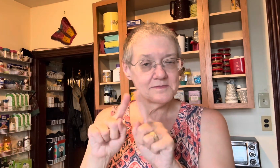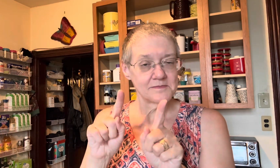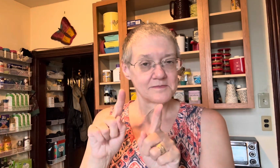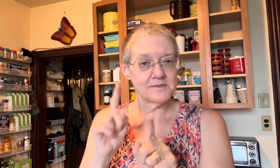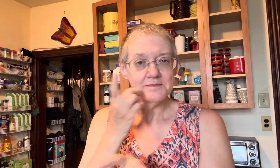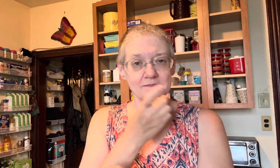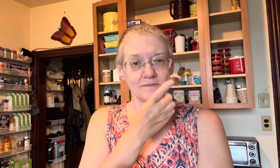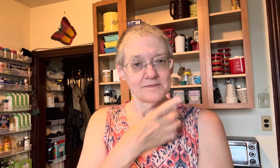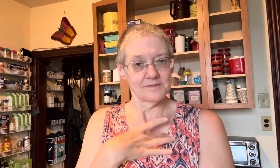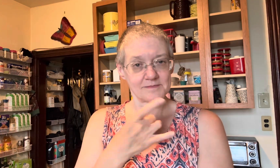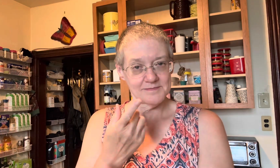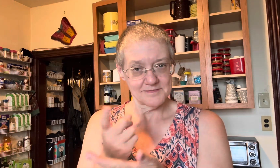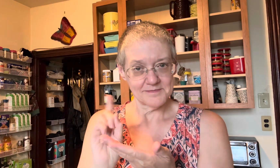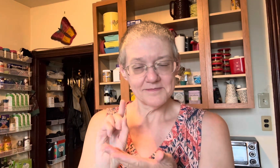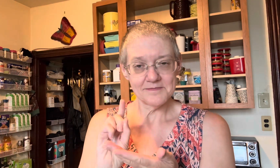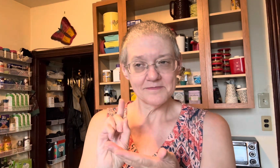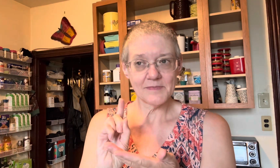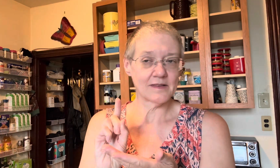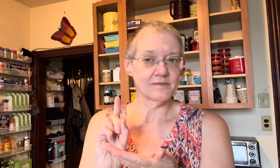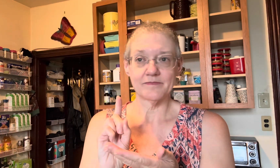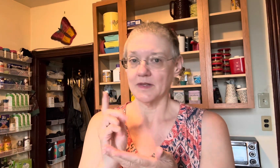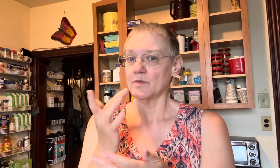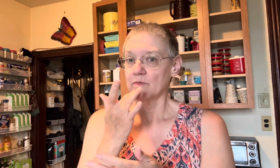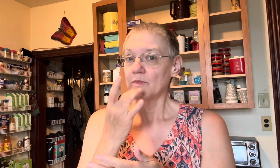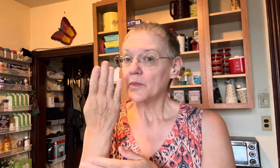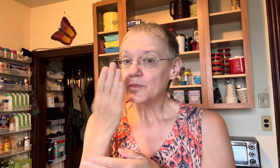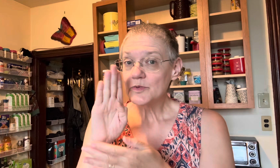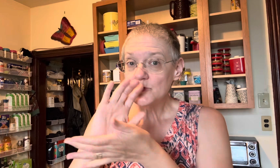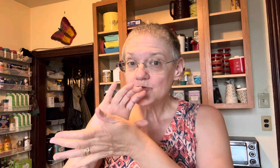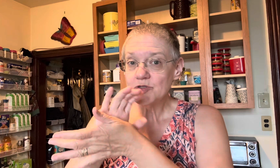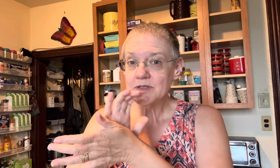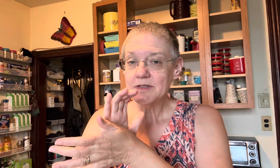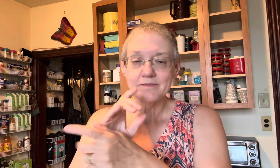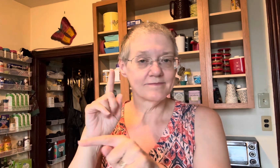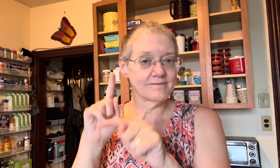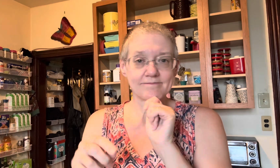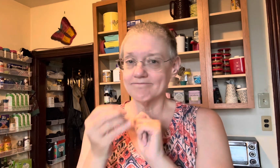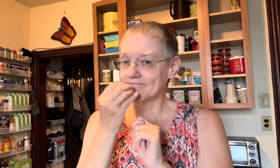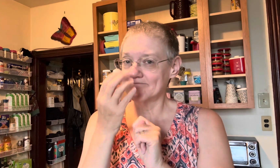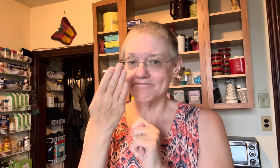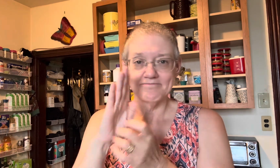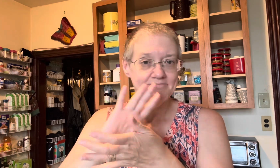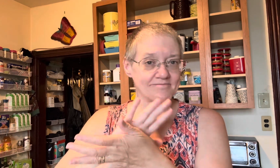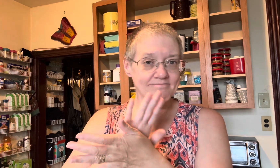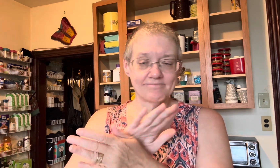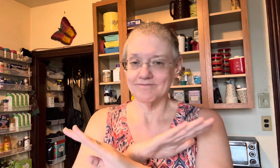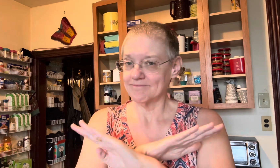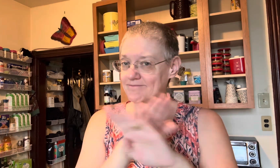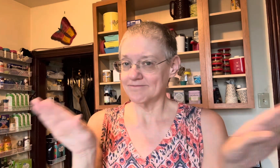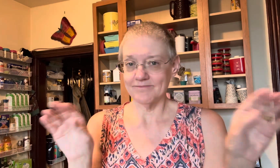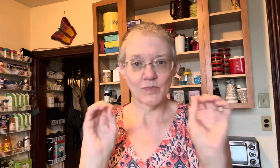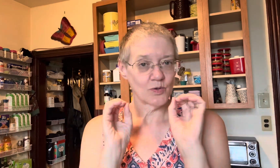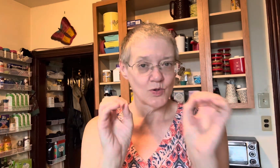exactly a Mexican flavor, but Dale had it last week and he likes that. He prefers blue cheese, but he can't have blue cheese